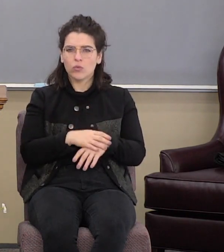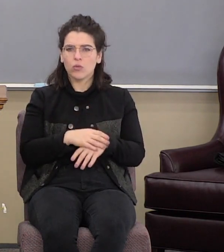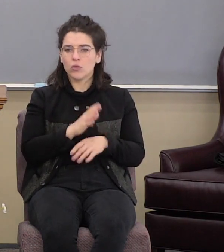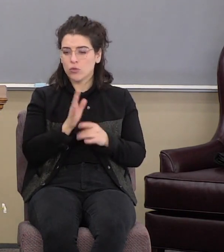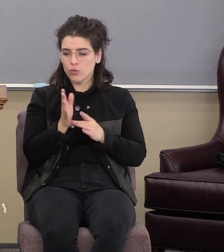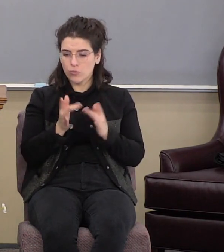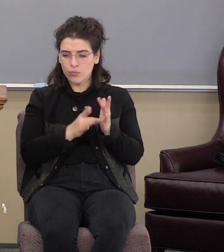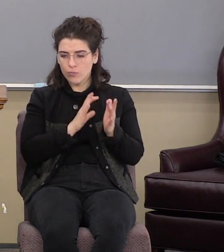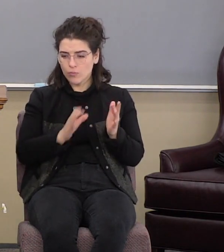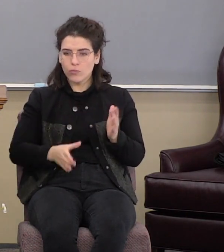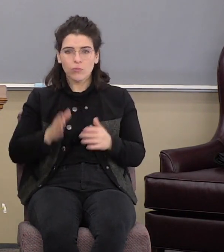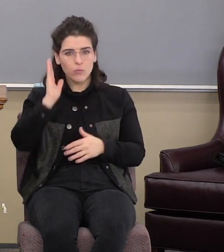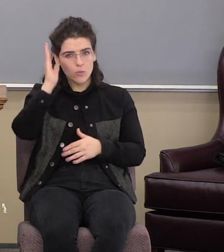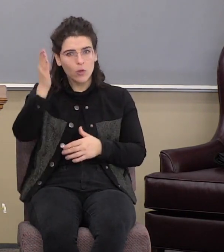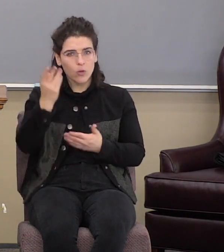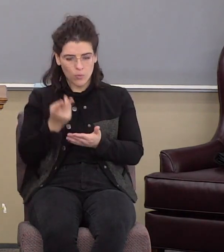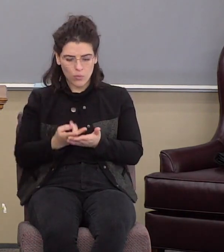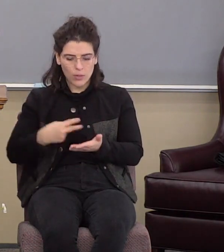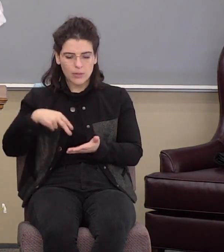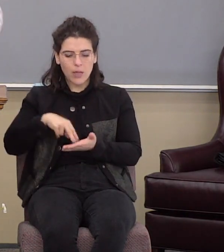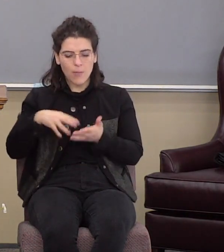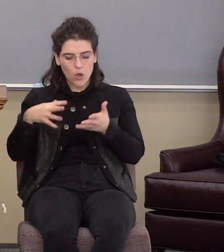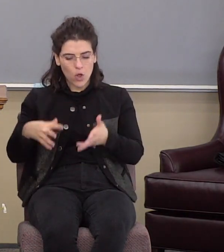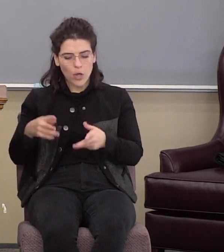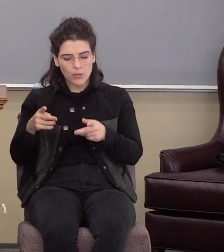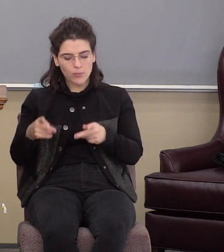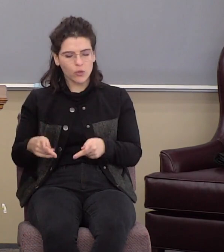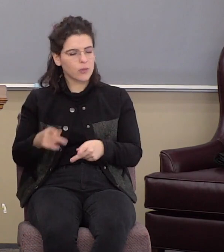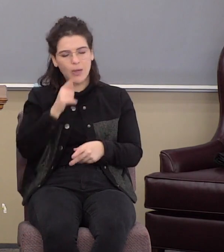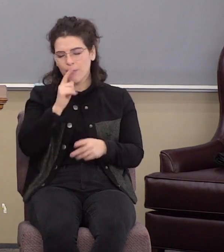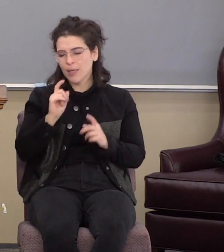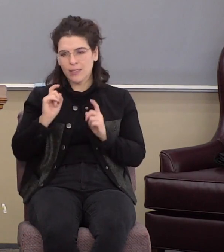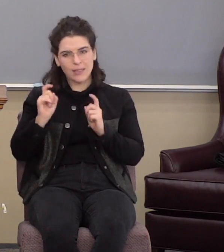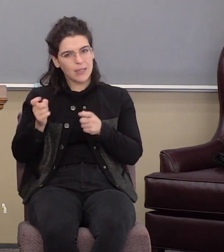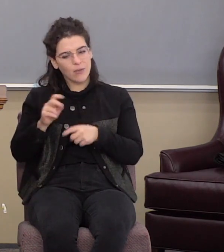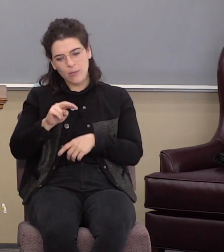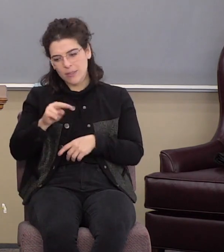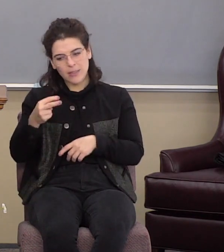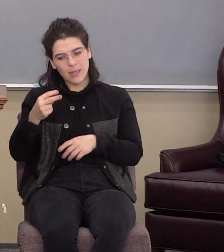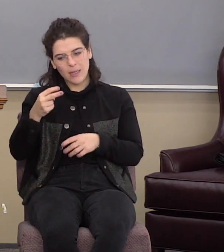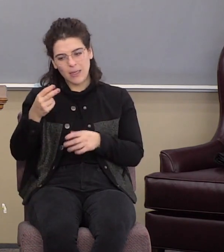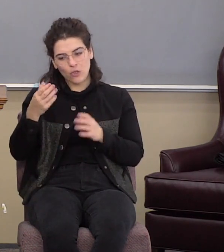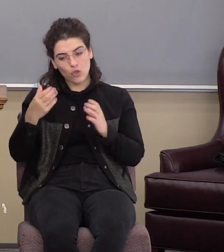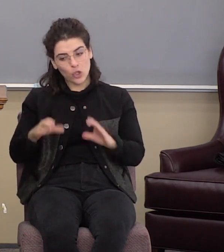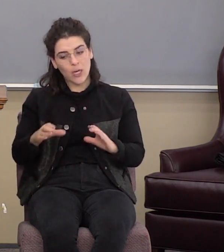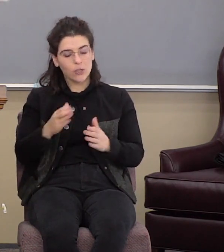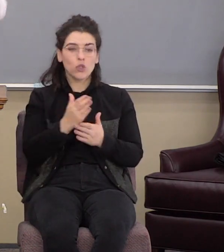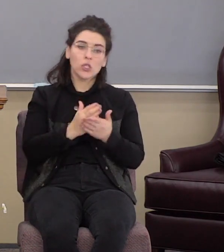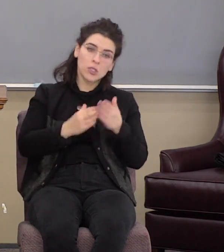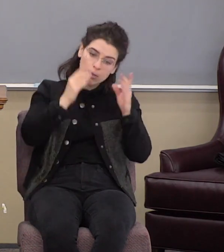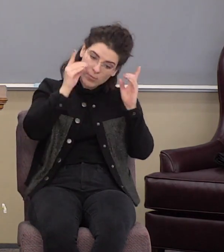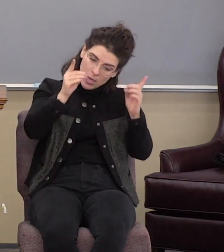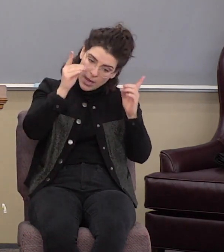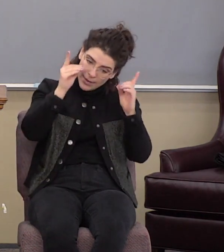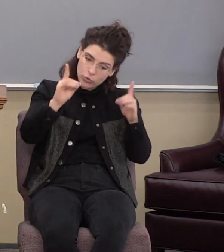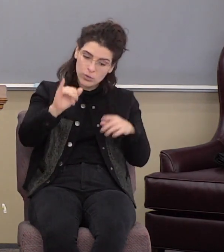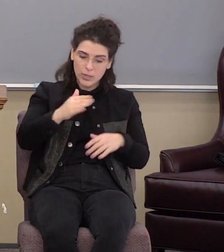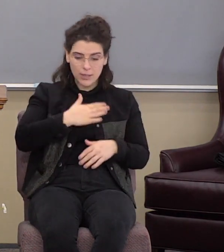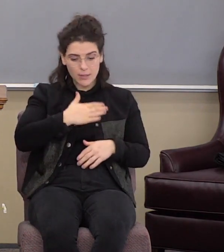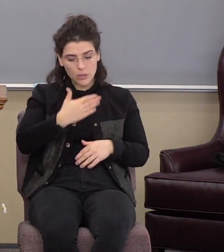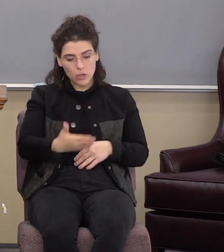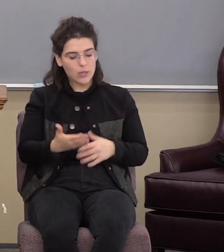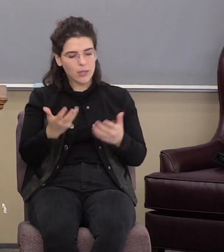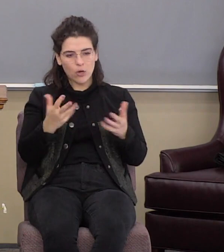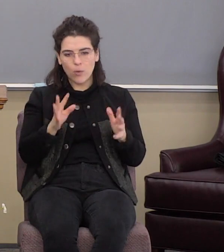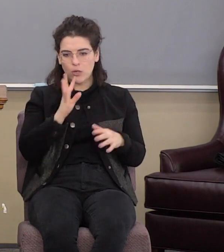is going to raise up a lost person. Not because he's given them a second chance, okay? There are some doctrines out there that suggest, I don't even